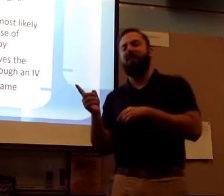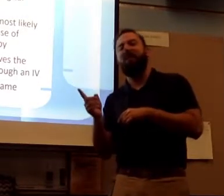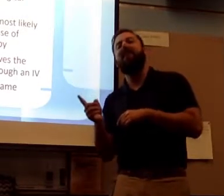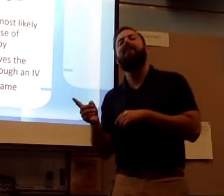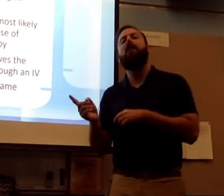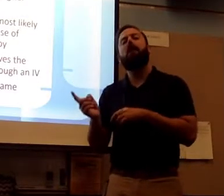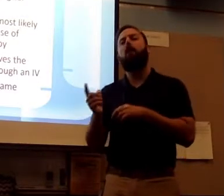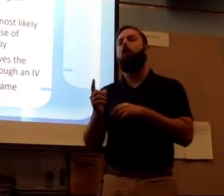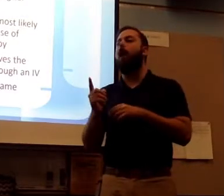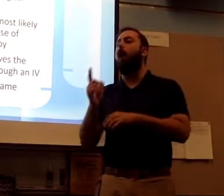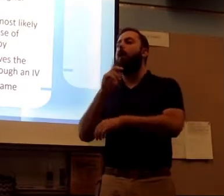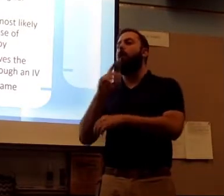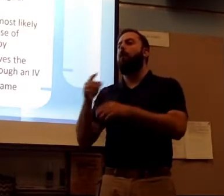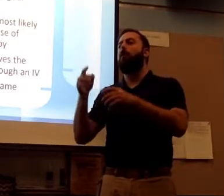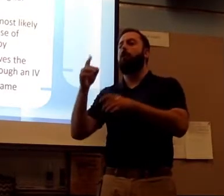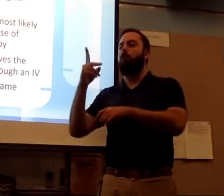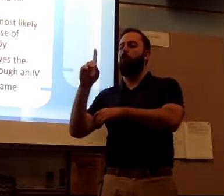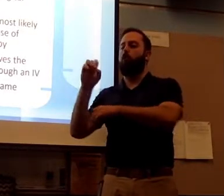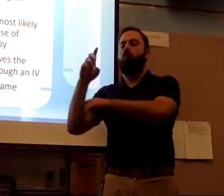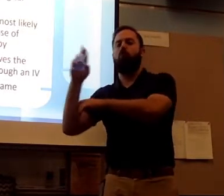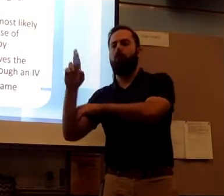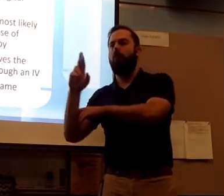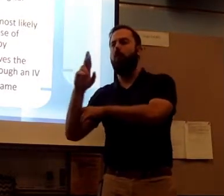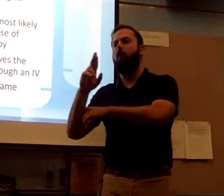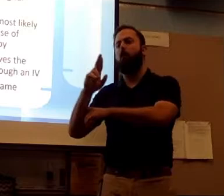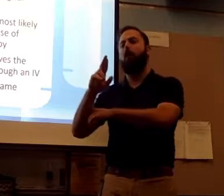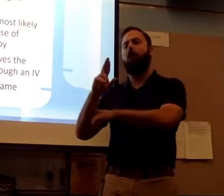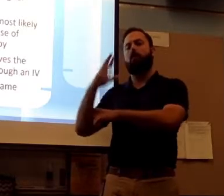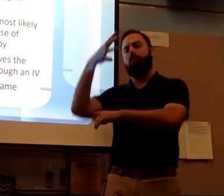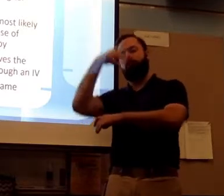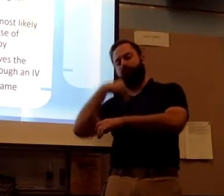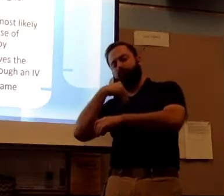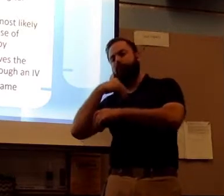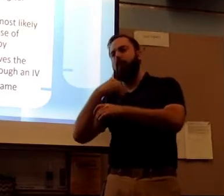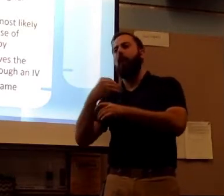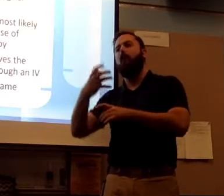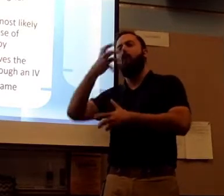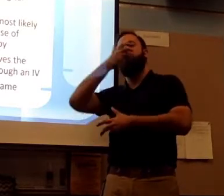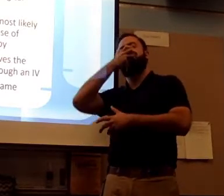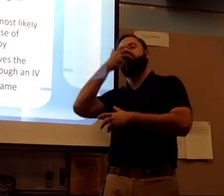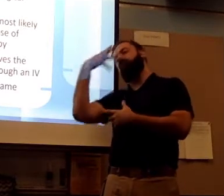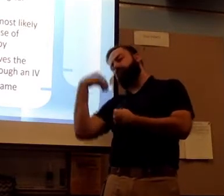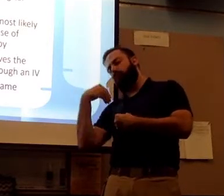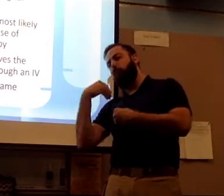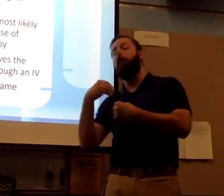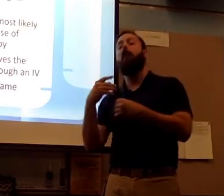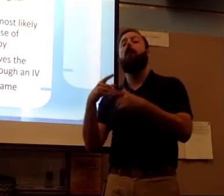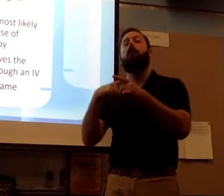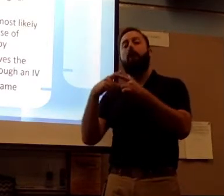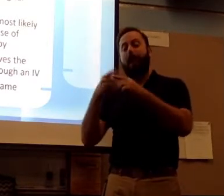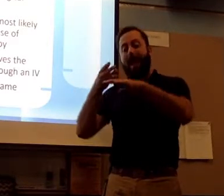They're put under for it, and afterwards it would take, they said, about 4 to 6 weeks to kind